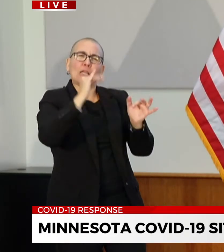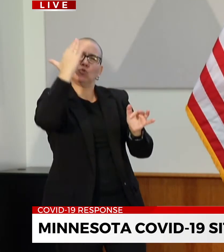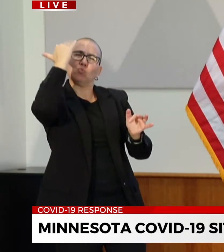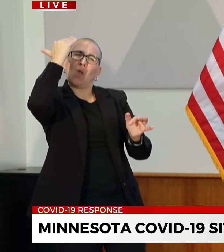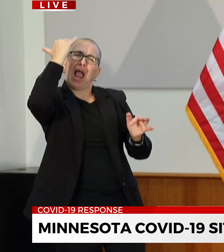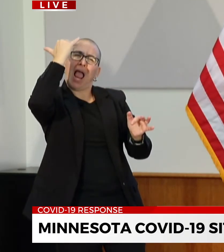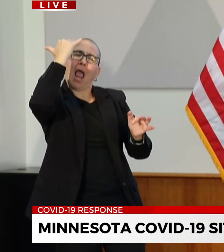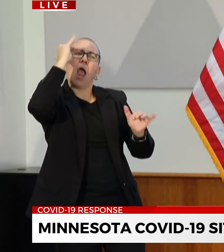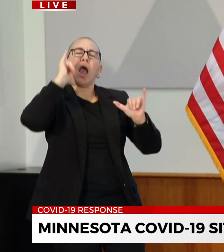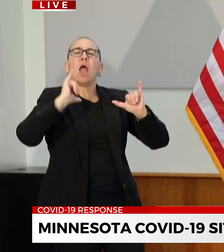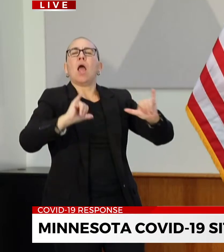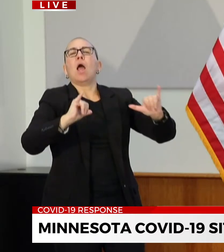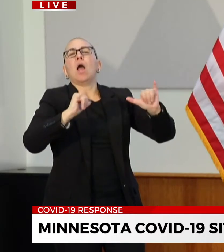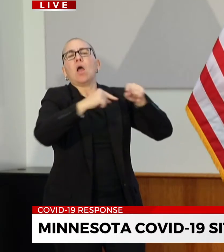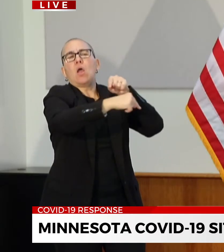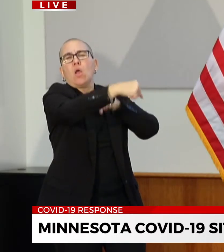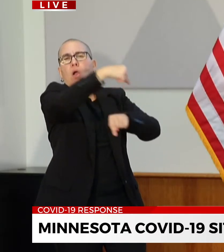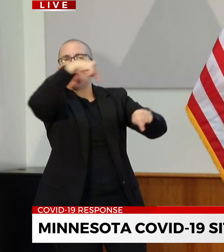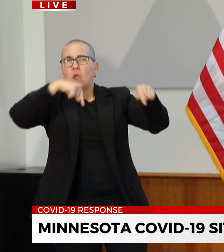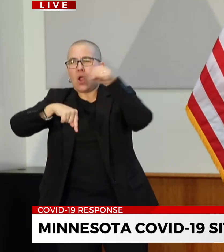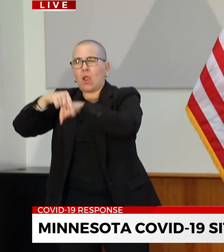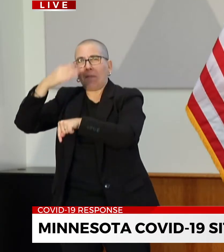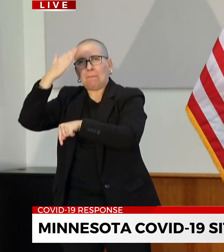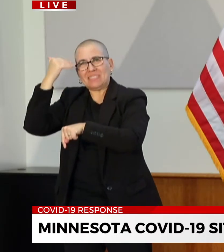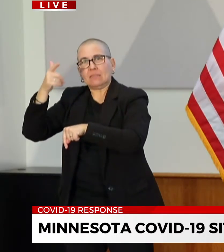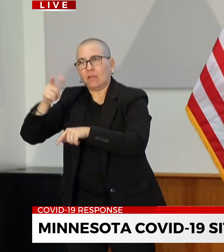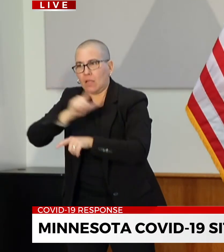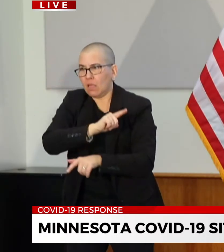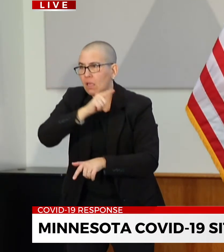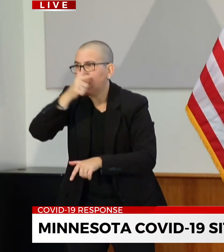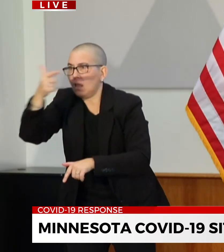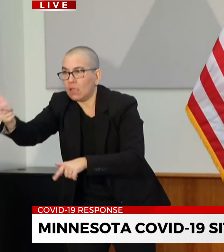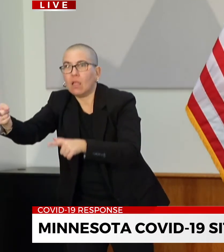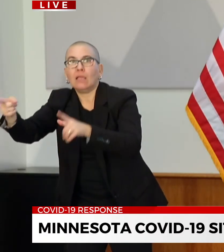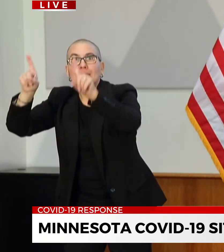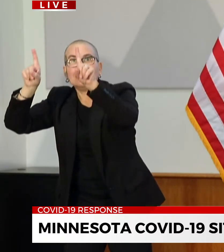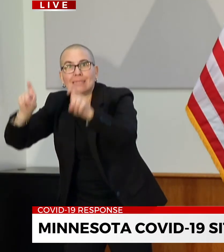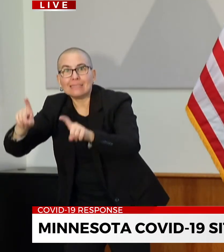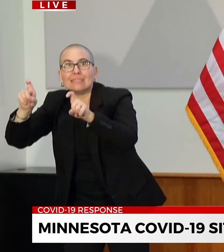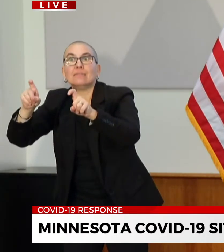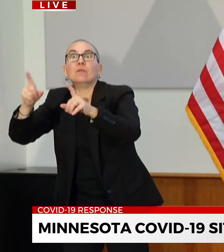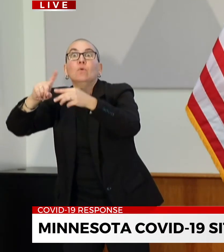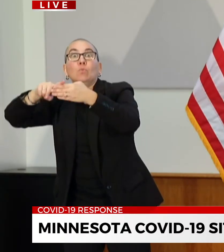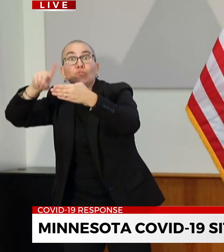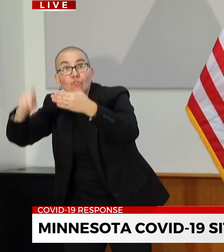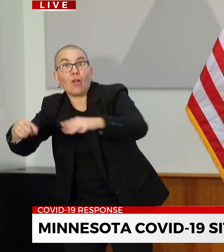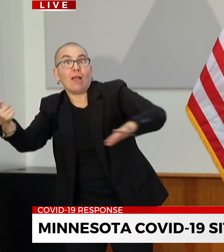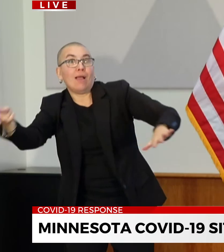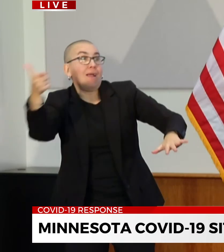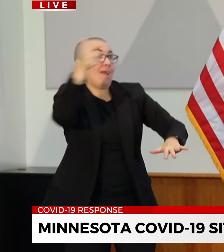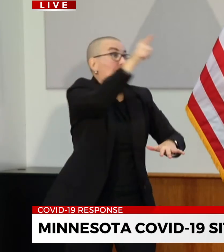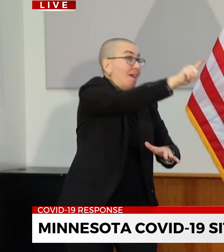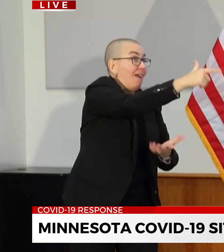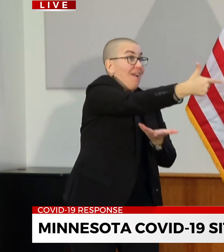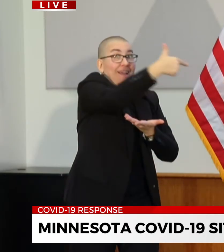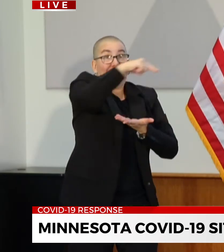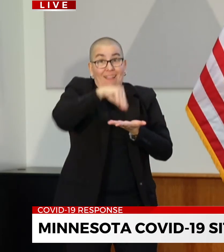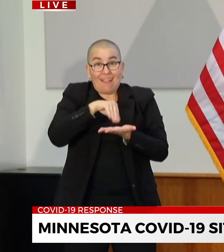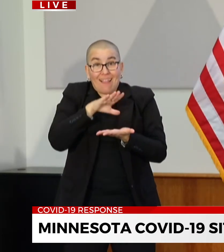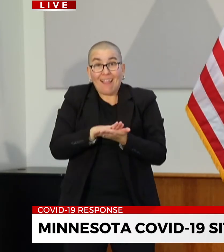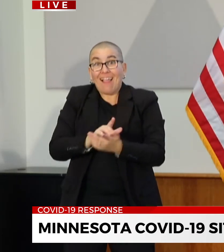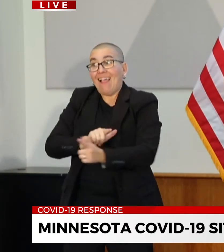though we're not counting it yet in the official statistics, also tells us something about where things are going. So when we look at that lag